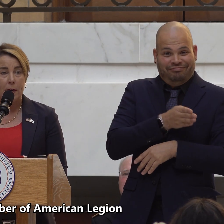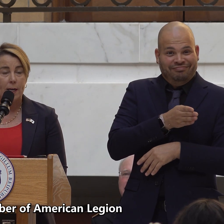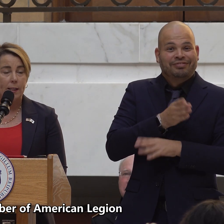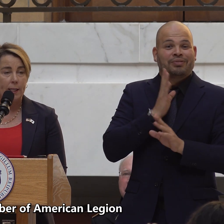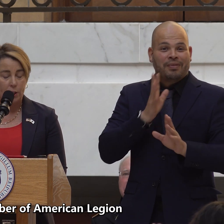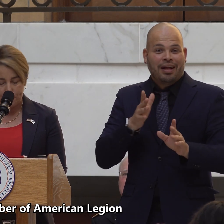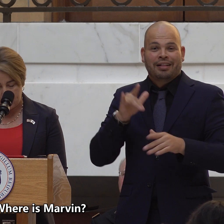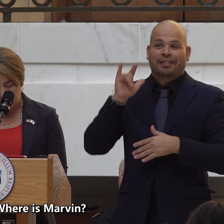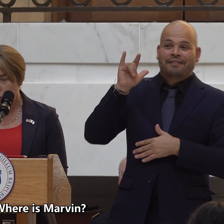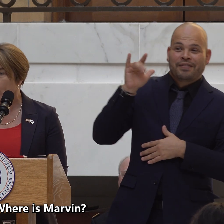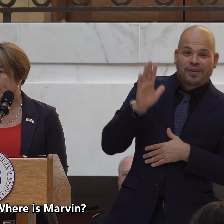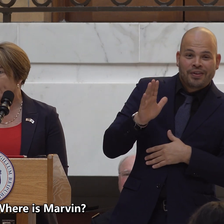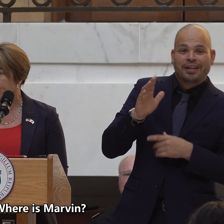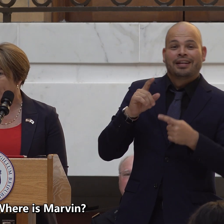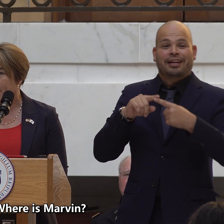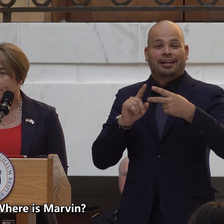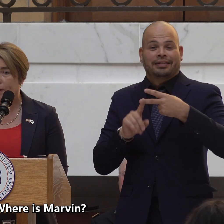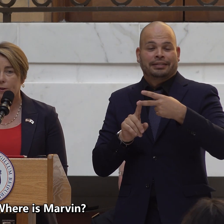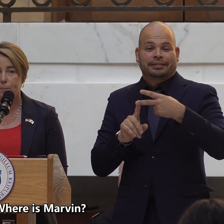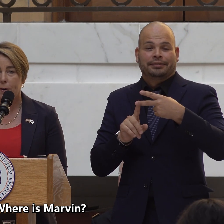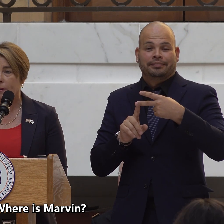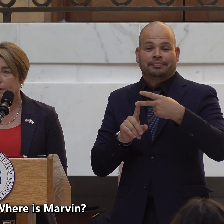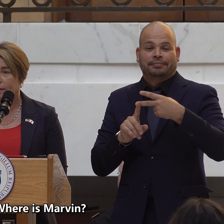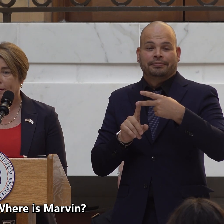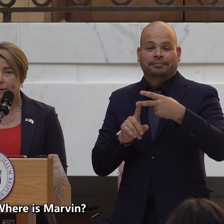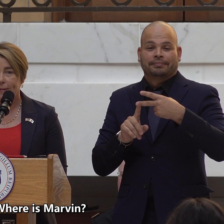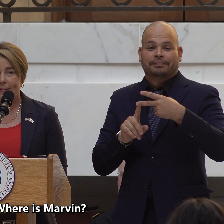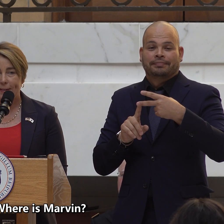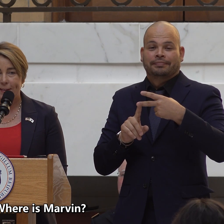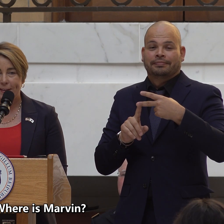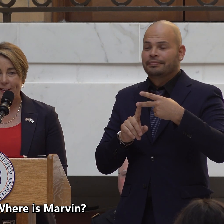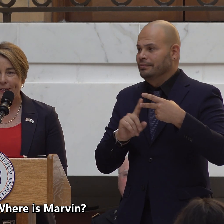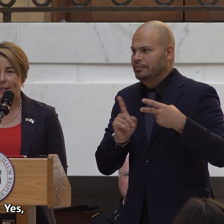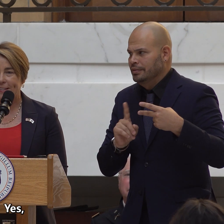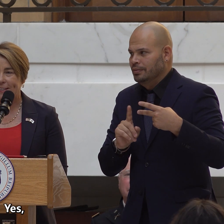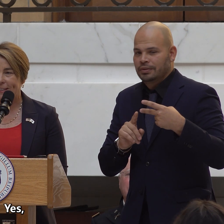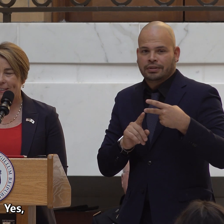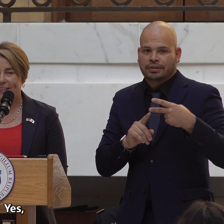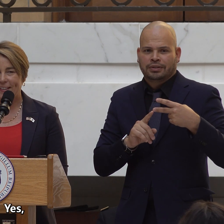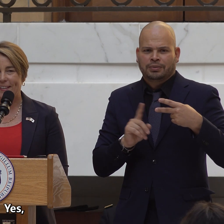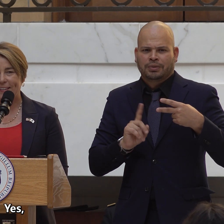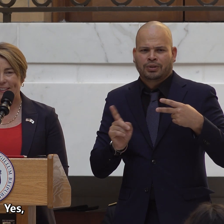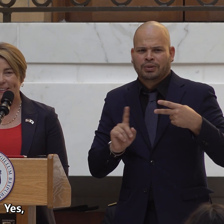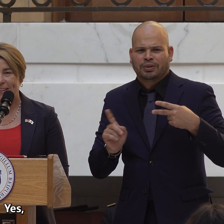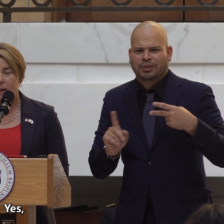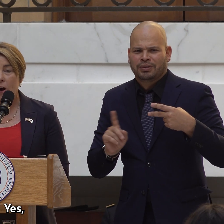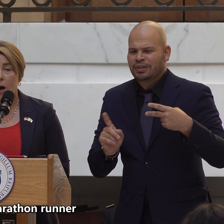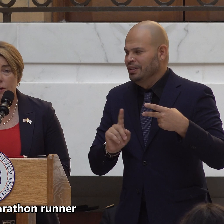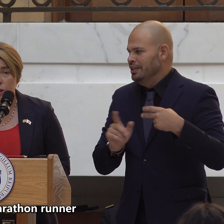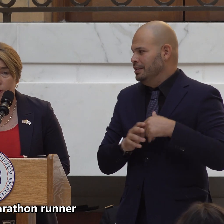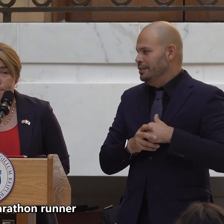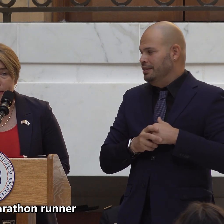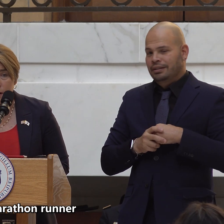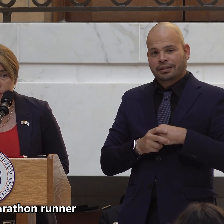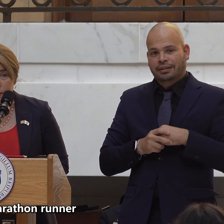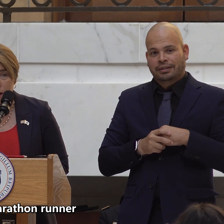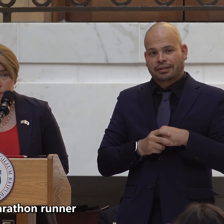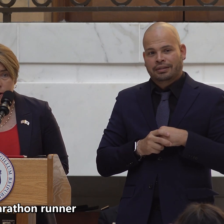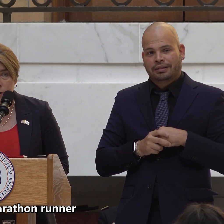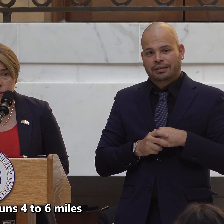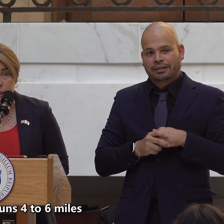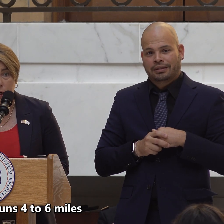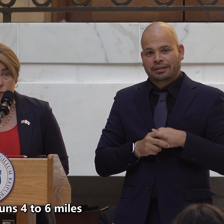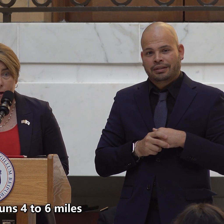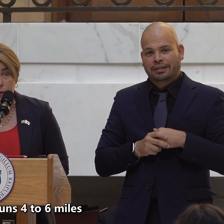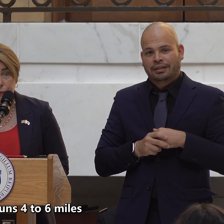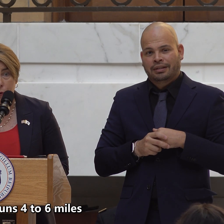of American Legion Post 185. Where is Marvin? Yet. Also a marathon